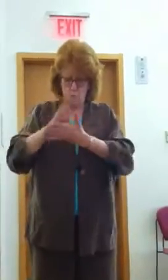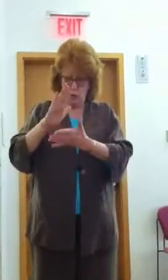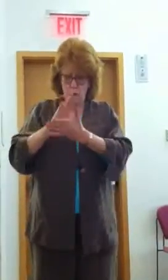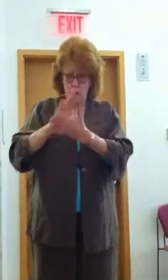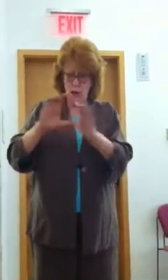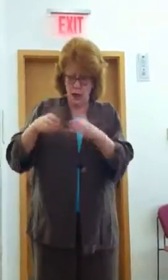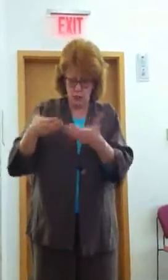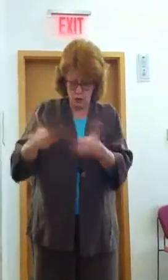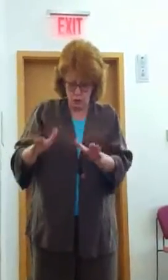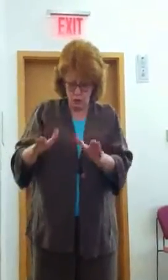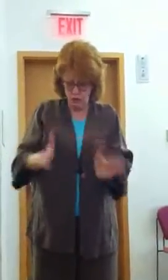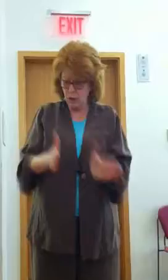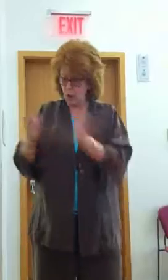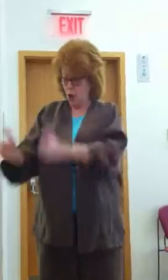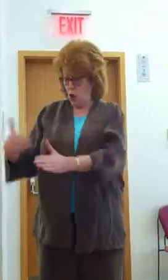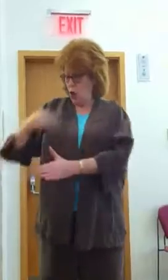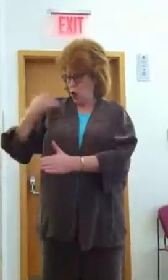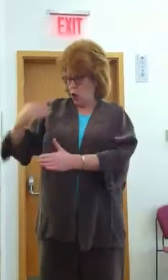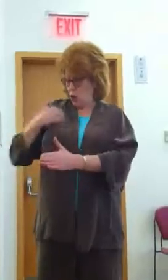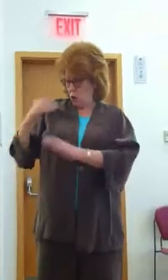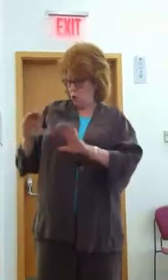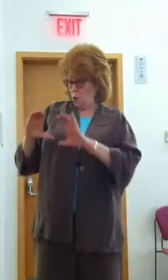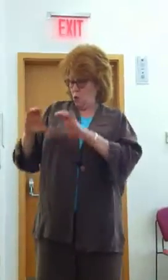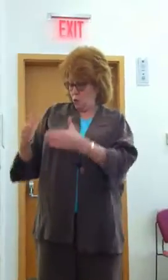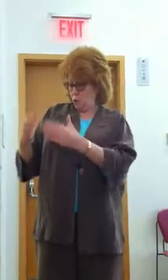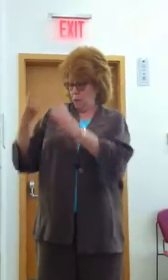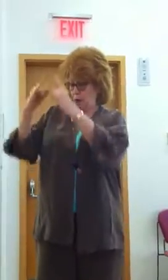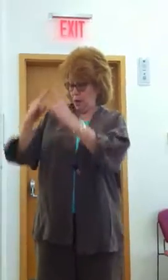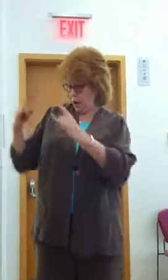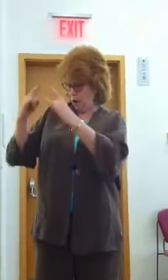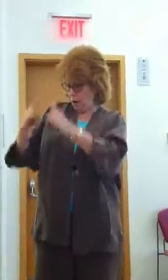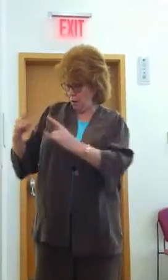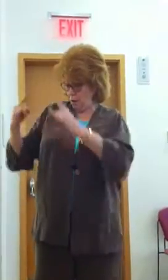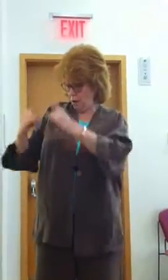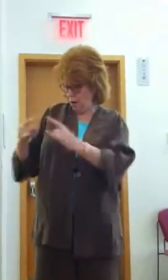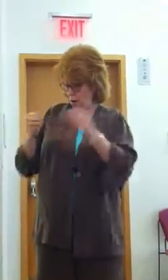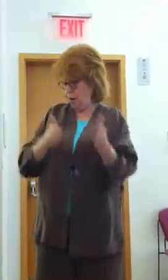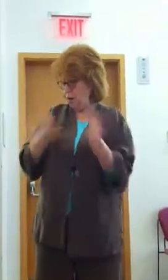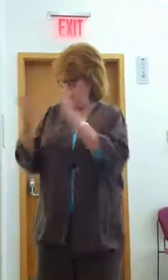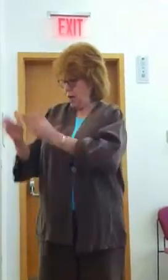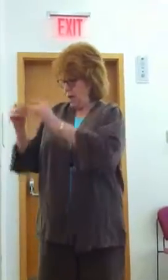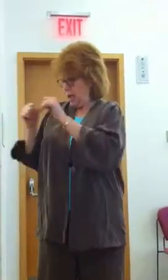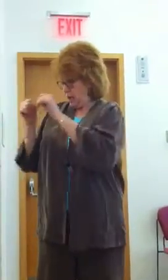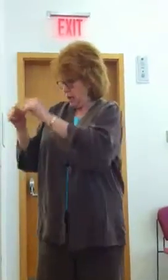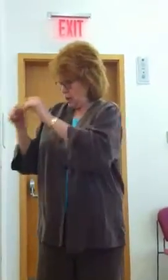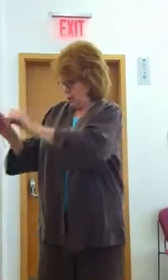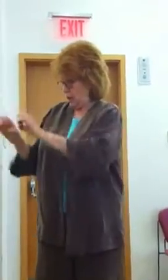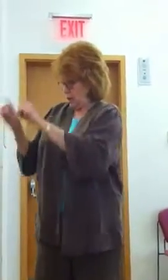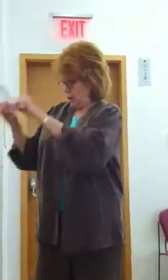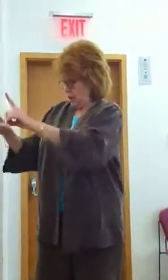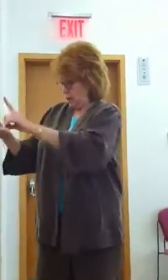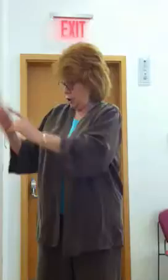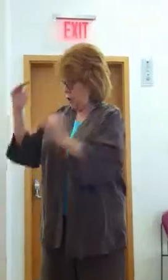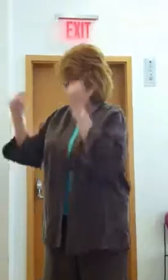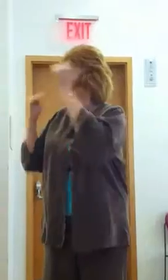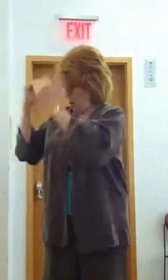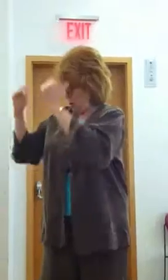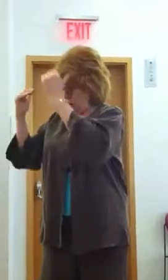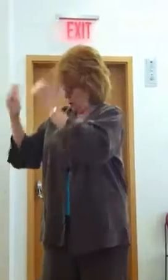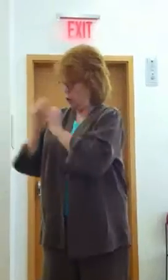to youth groups and camps, to continuing education for adults in synagogue services,